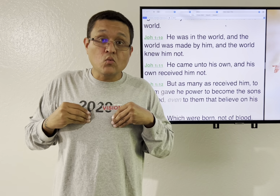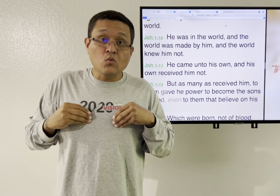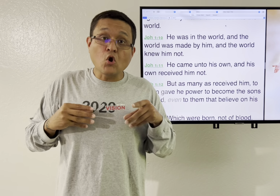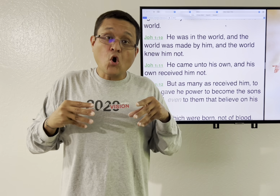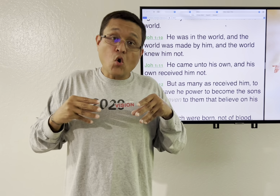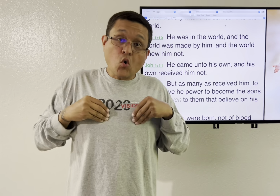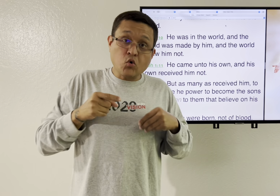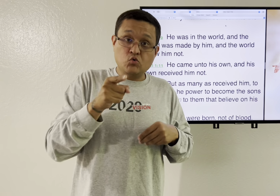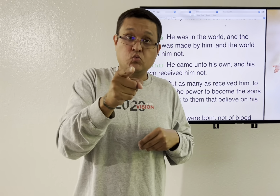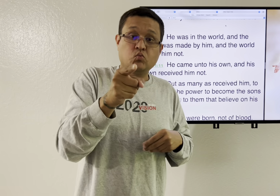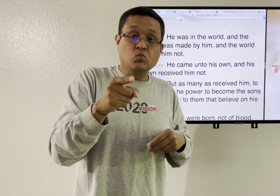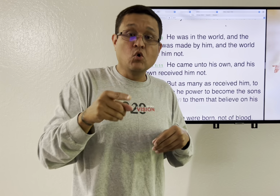He came unto his own.